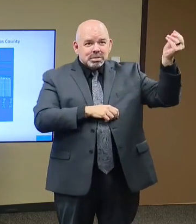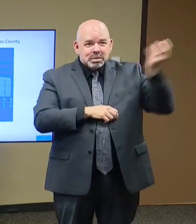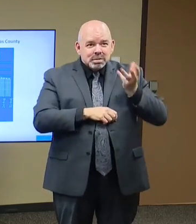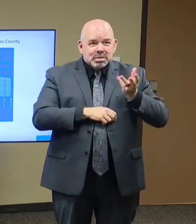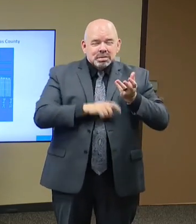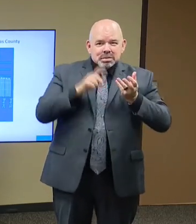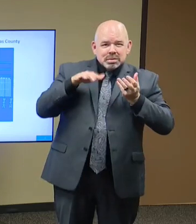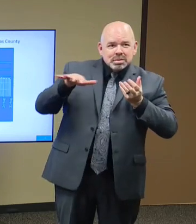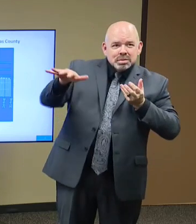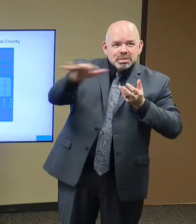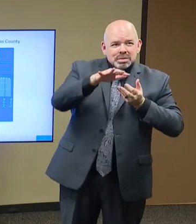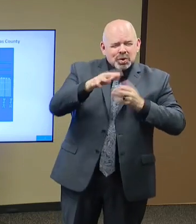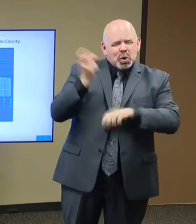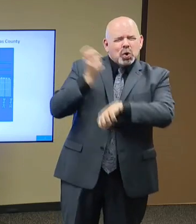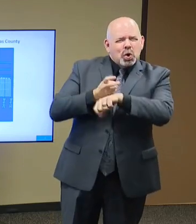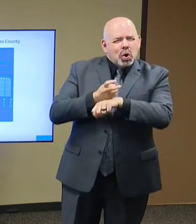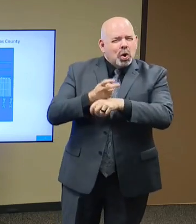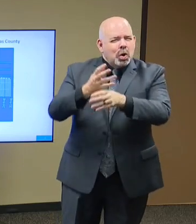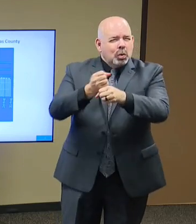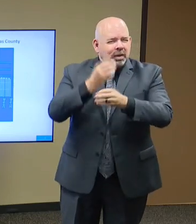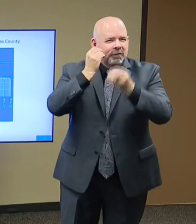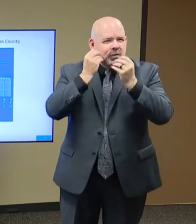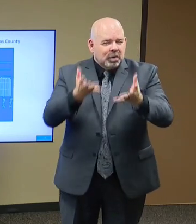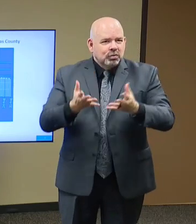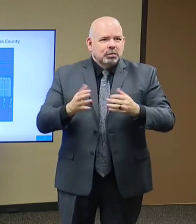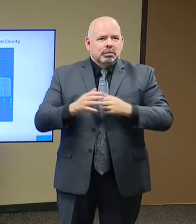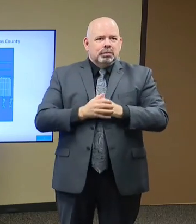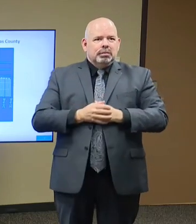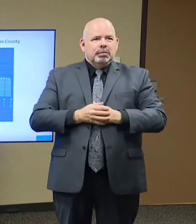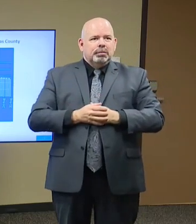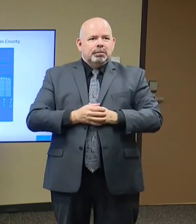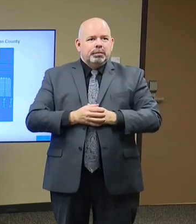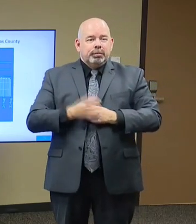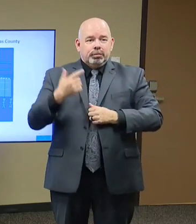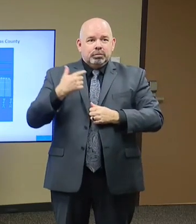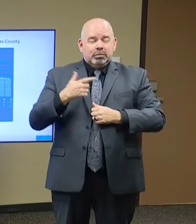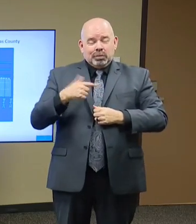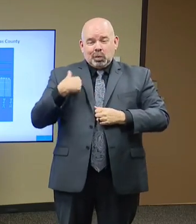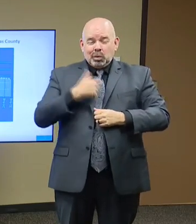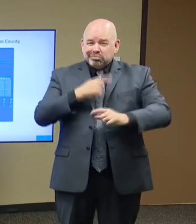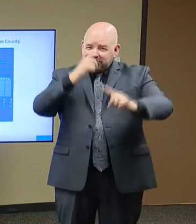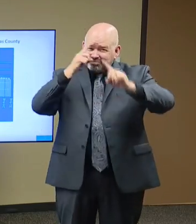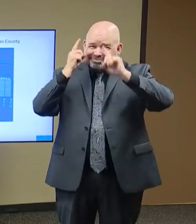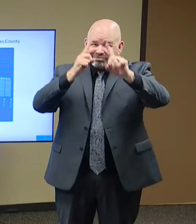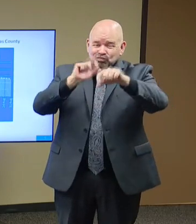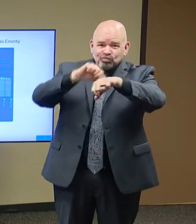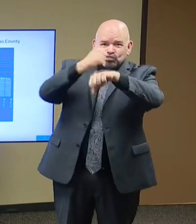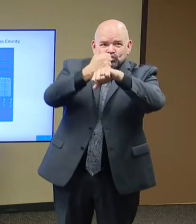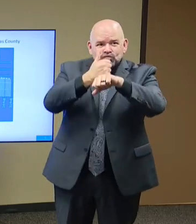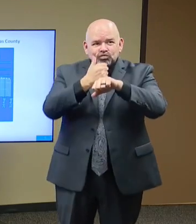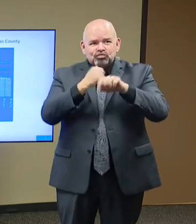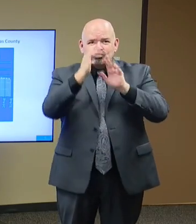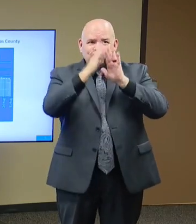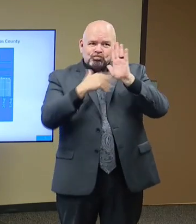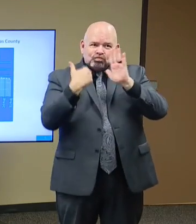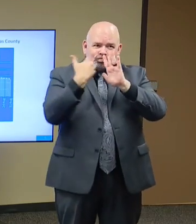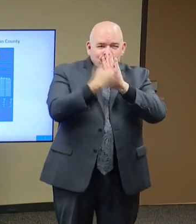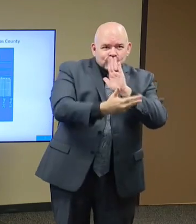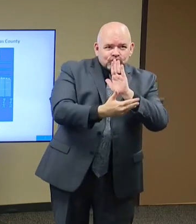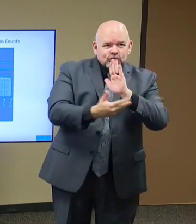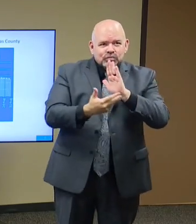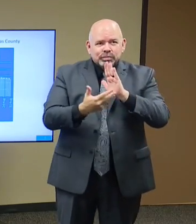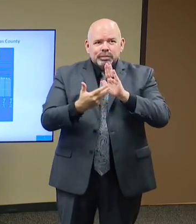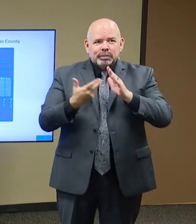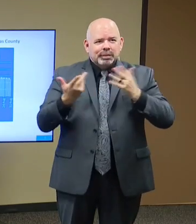calculating. We've established a steady way of doing that. We did not meet all of the indicators that we've